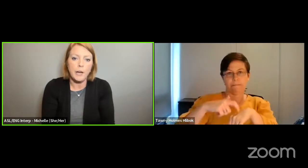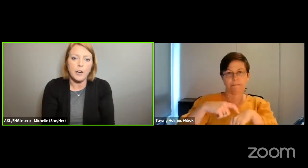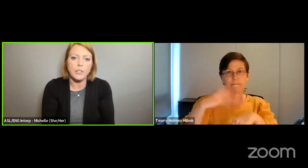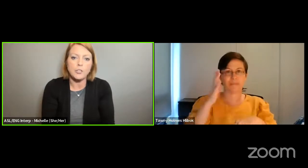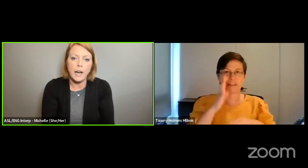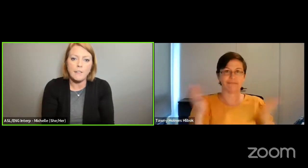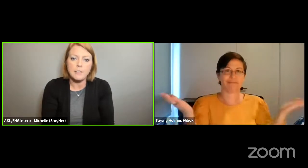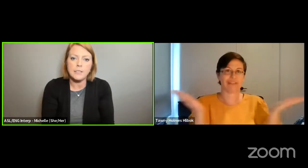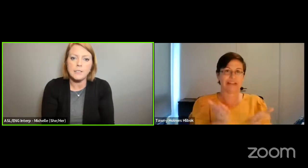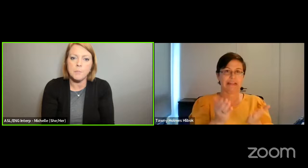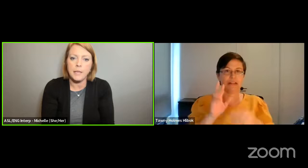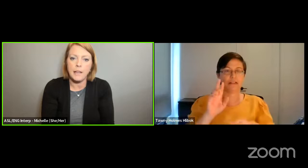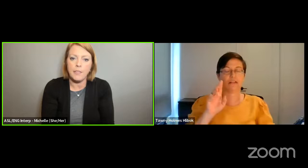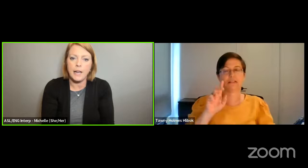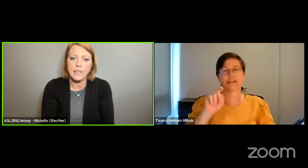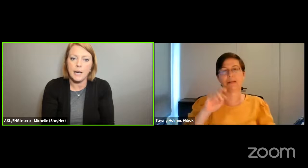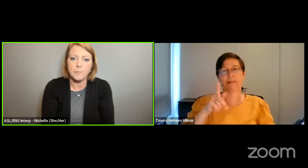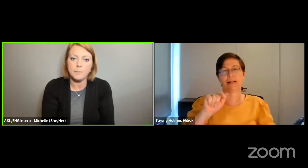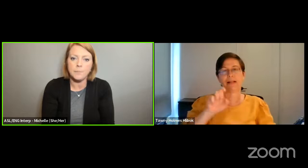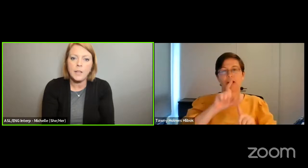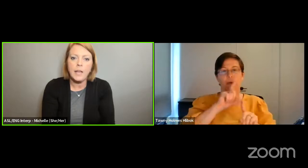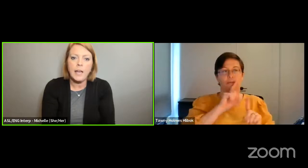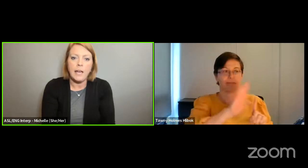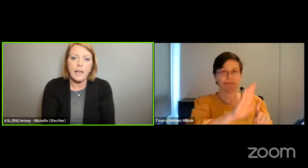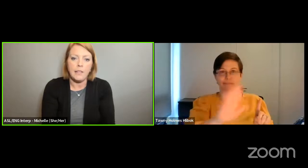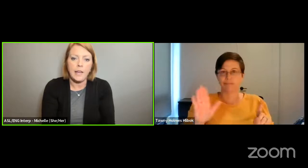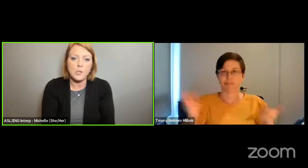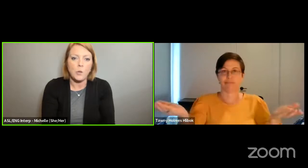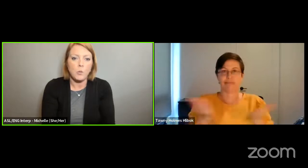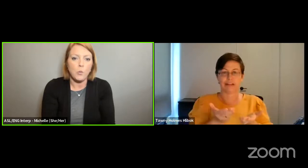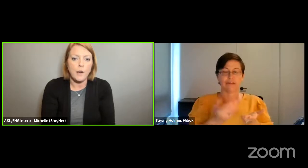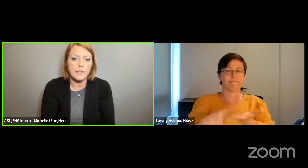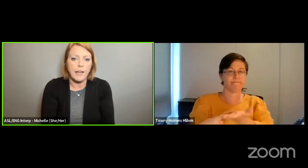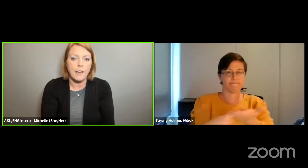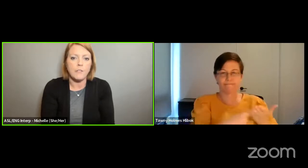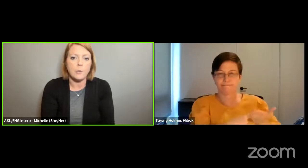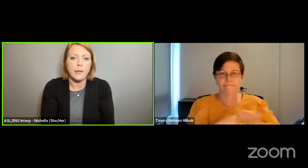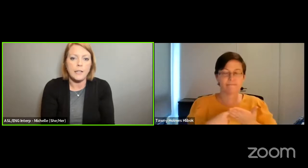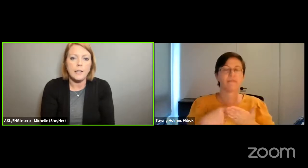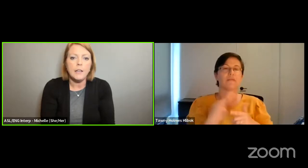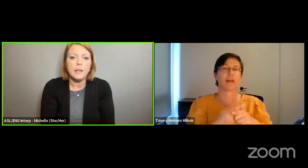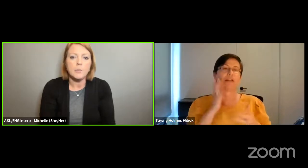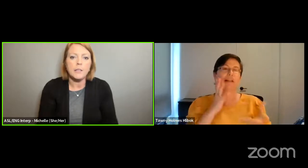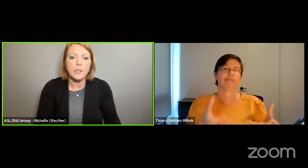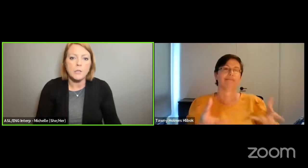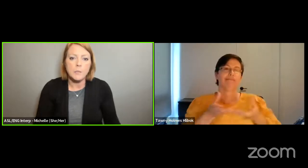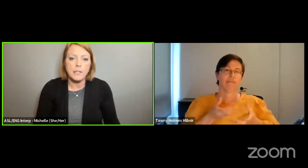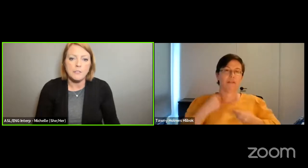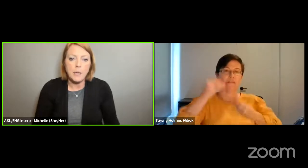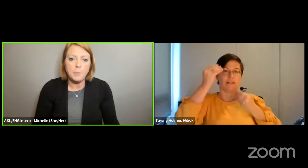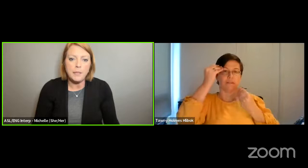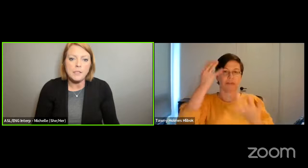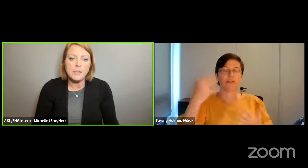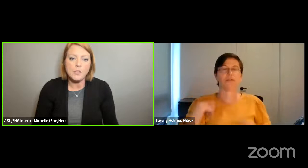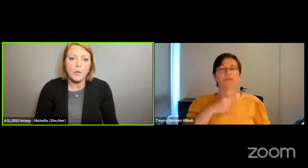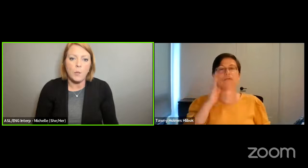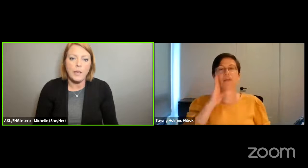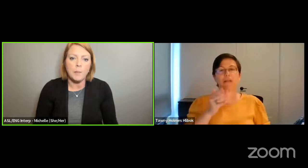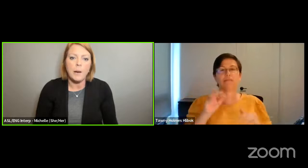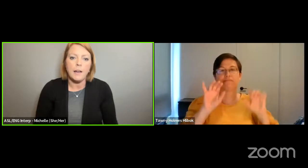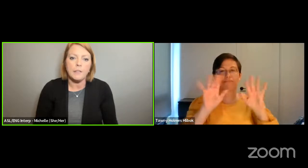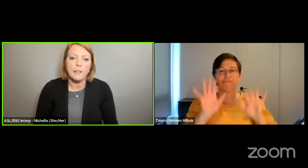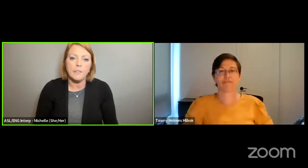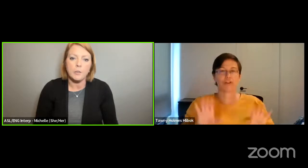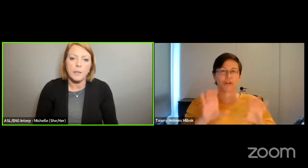will prepare a draft to submit at that time. And that's where we'll want to have everybody complete their respective templates so